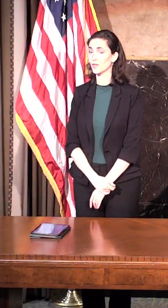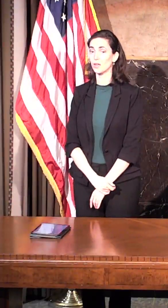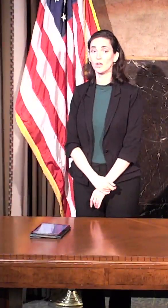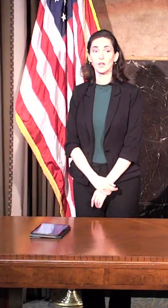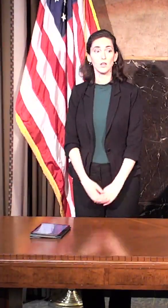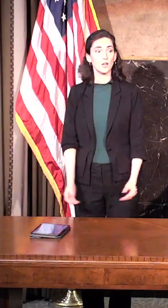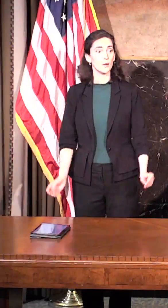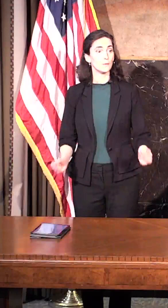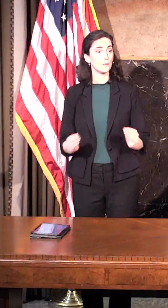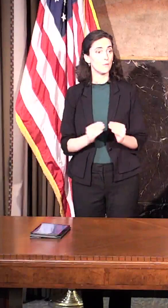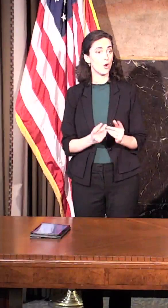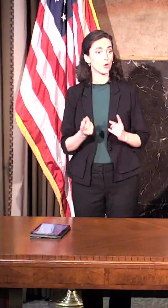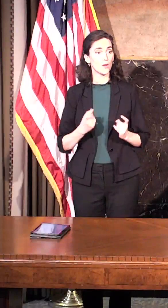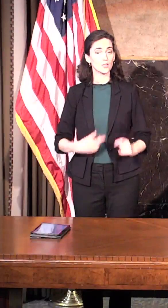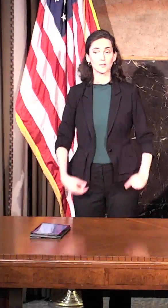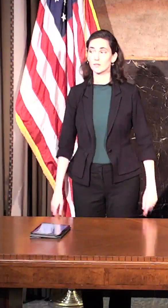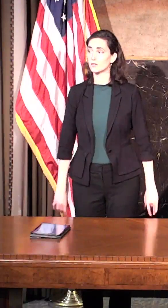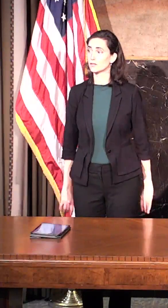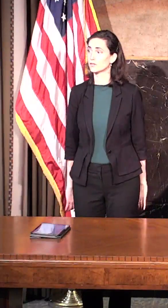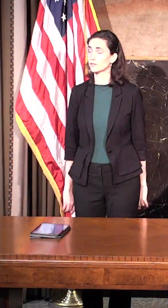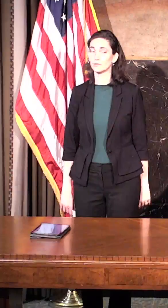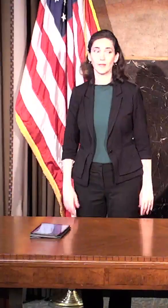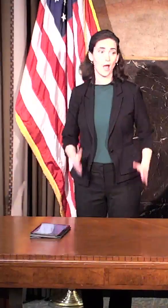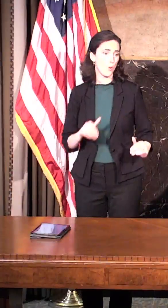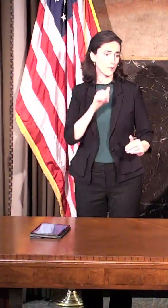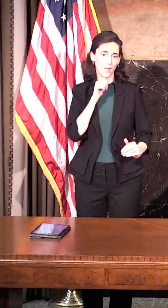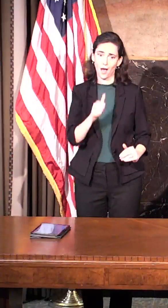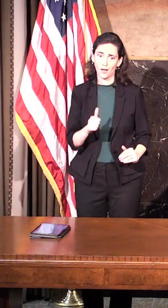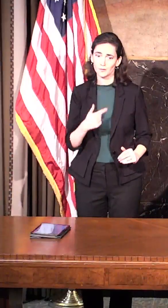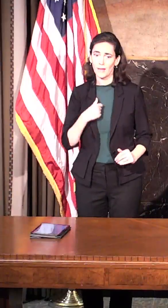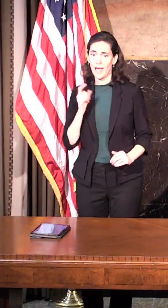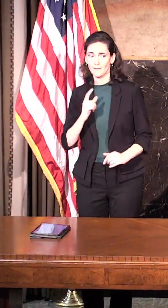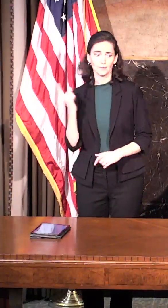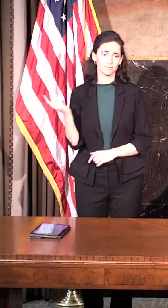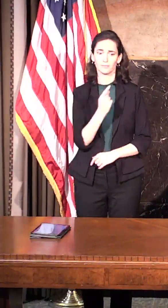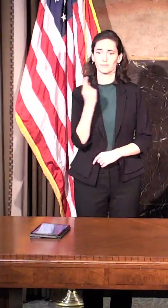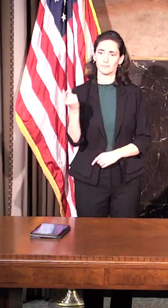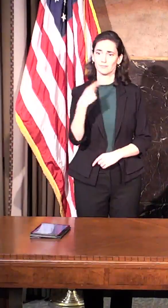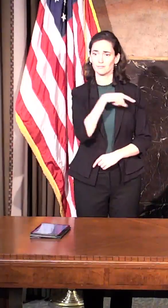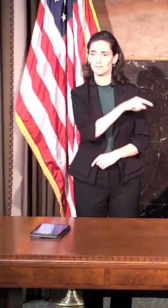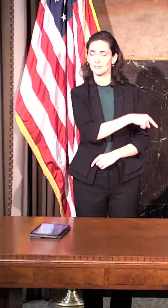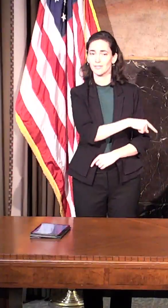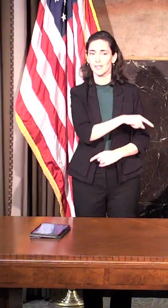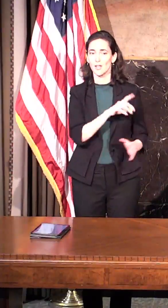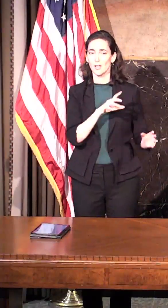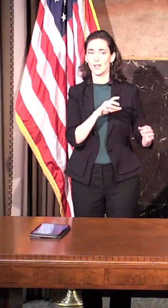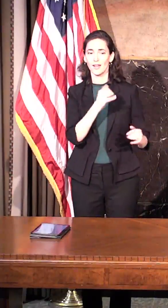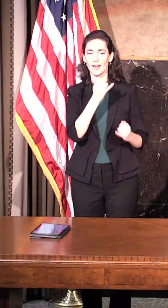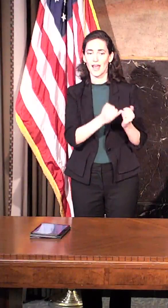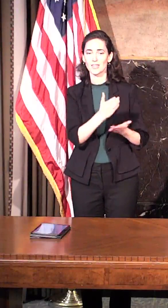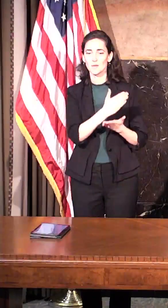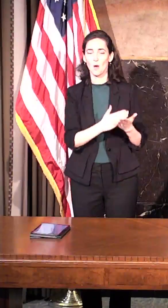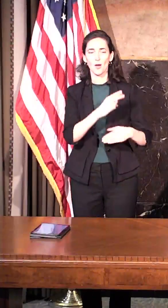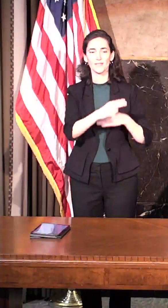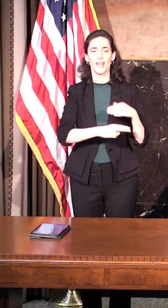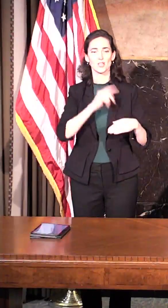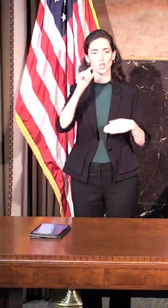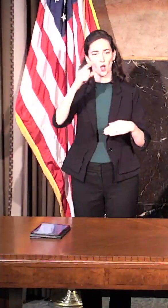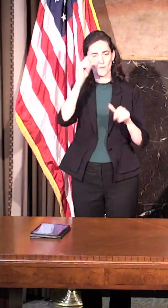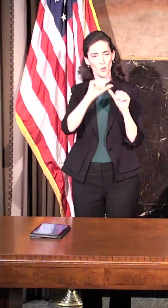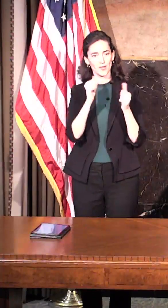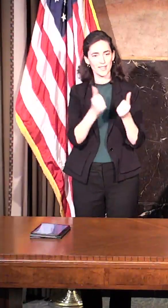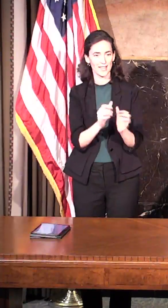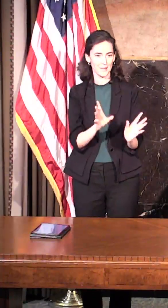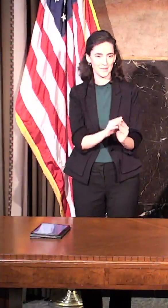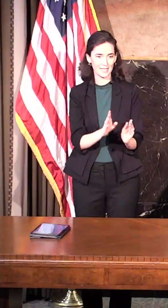Any other questions? I hope not, because I have to get back to the concluding session of the National Governors Association